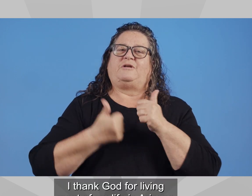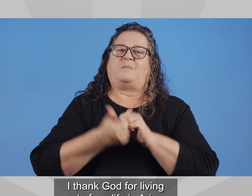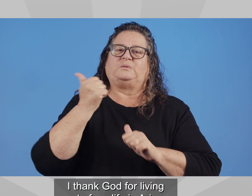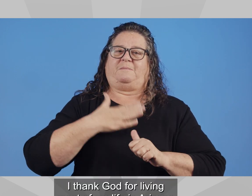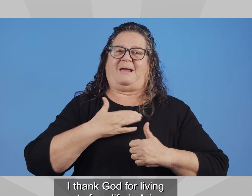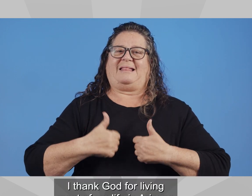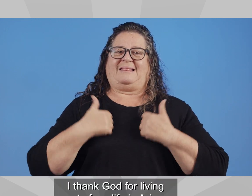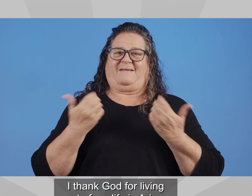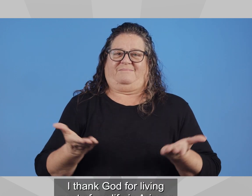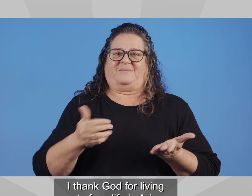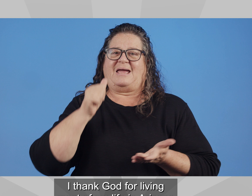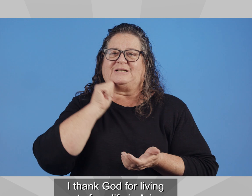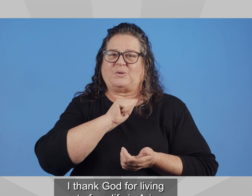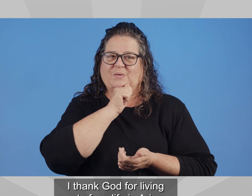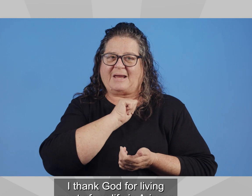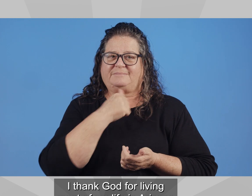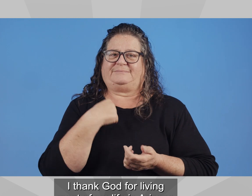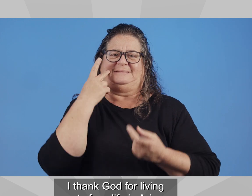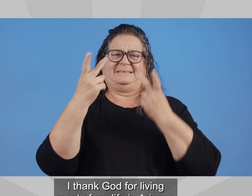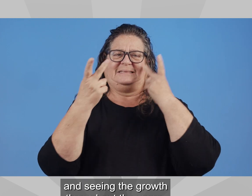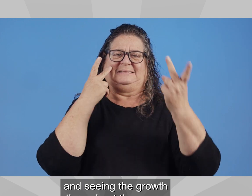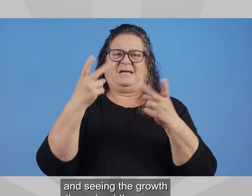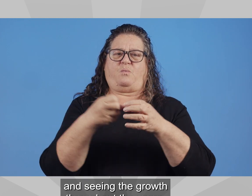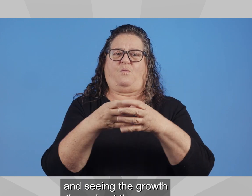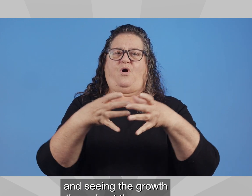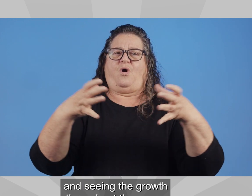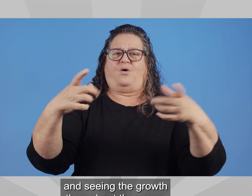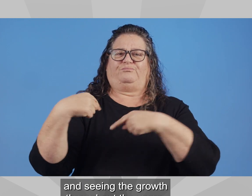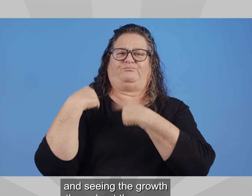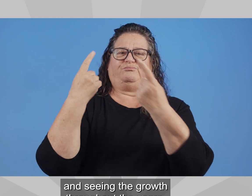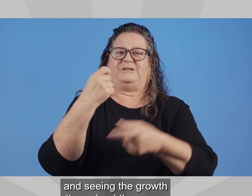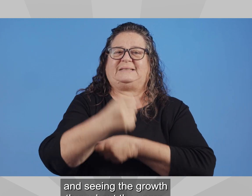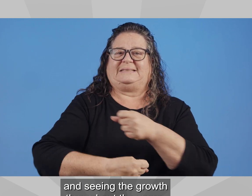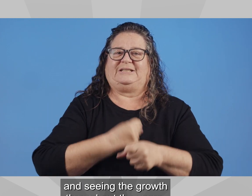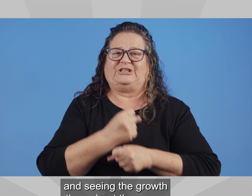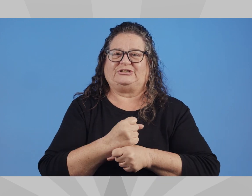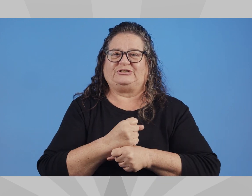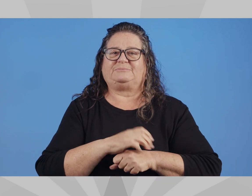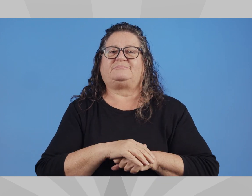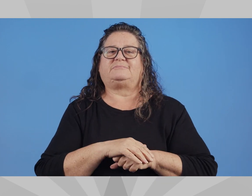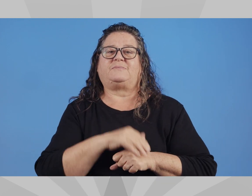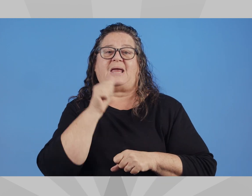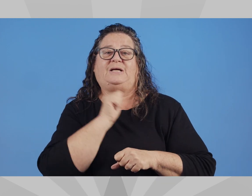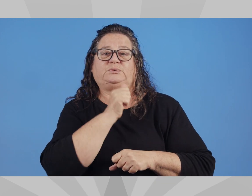I thank God for living most of my life in Arizona and seeing the growth throughout the years.